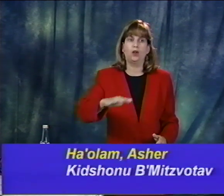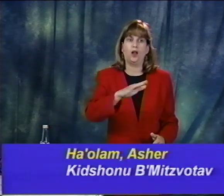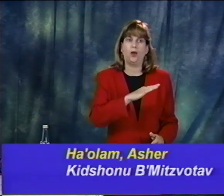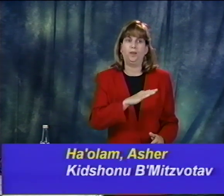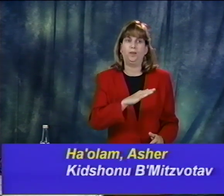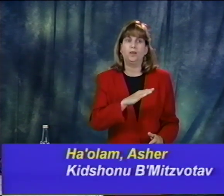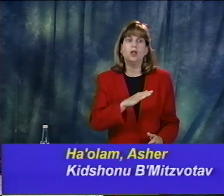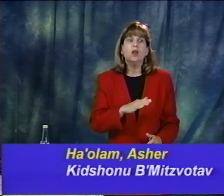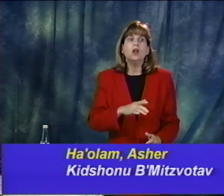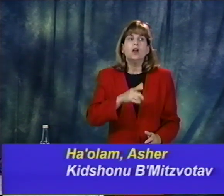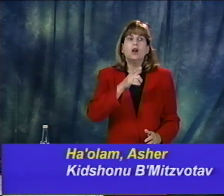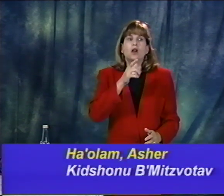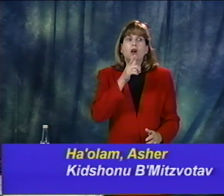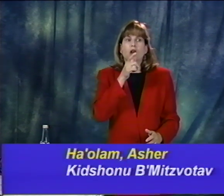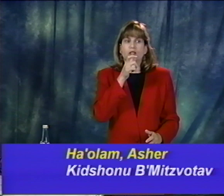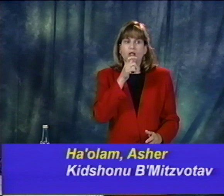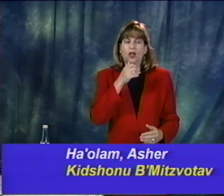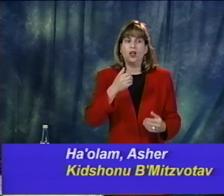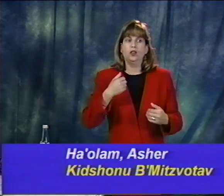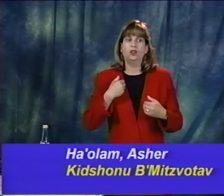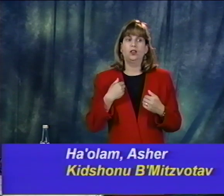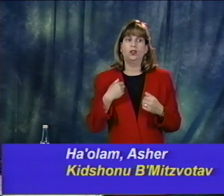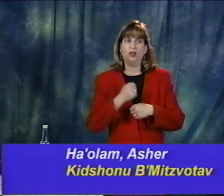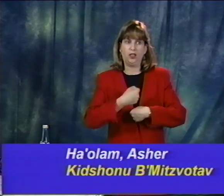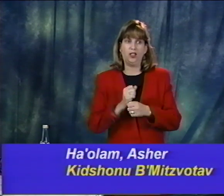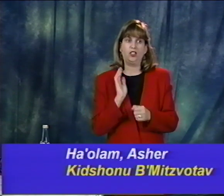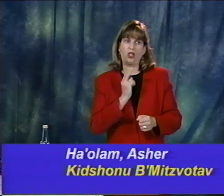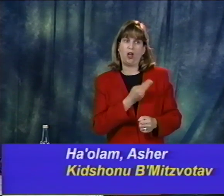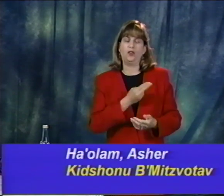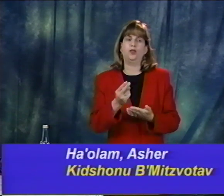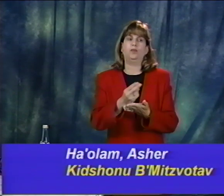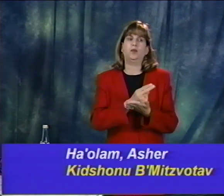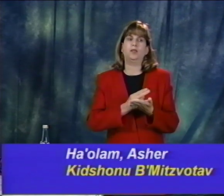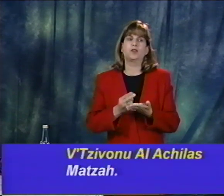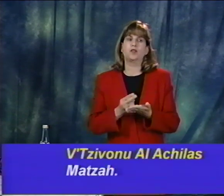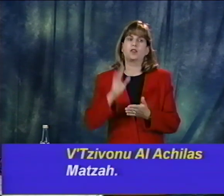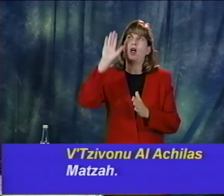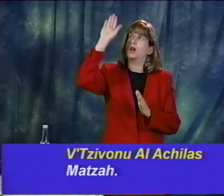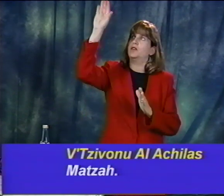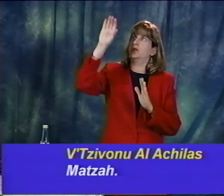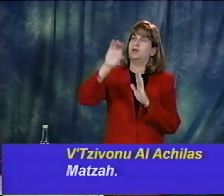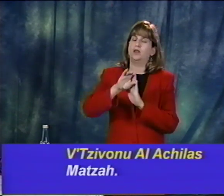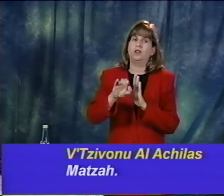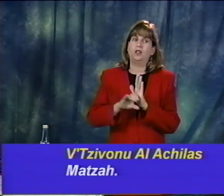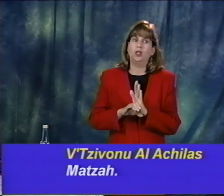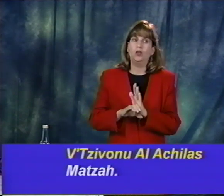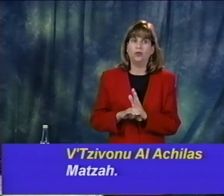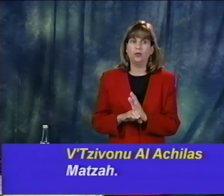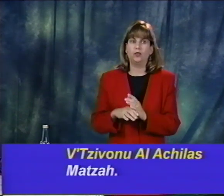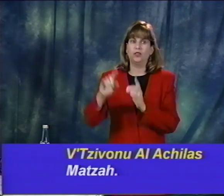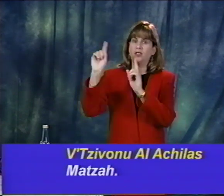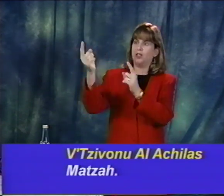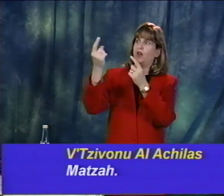melech haolam, asher kitshanu b'mitzvotav v'tzivanu